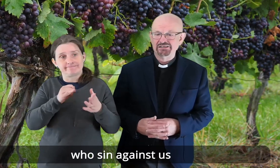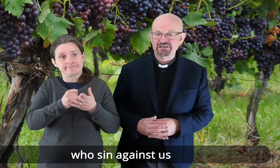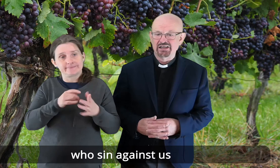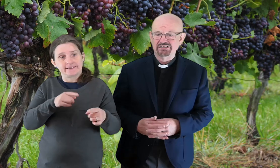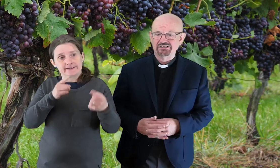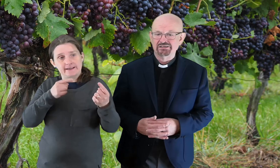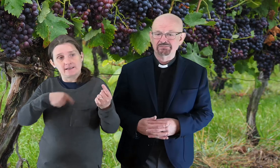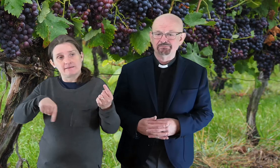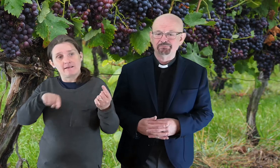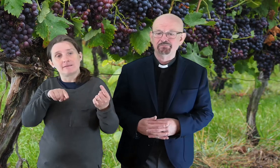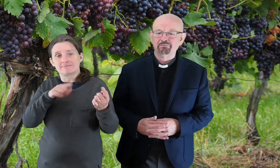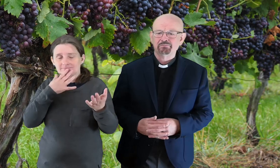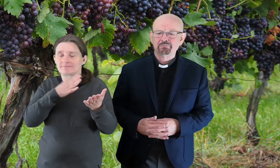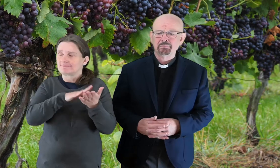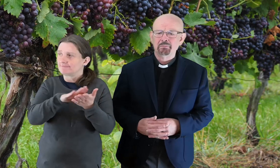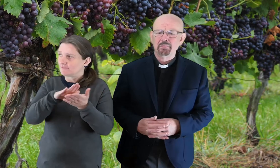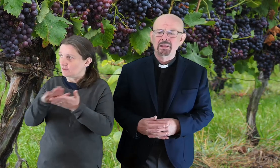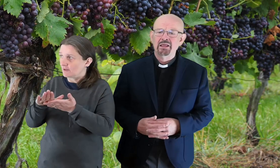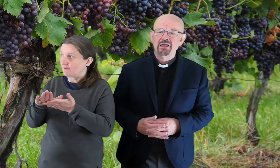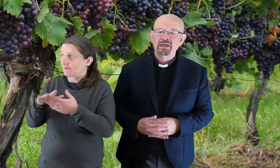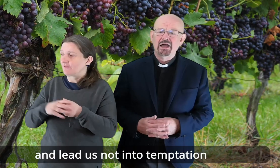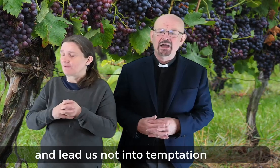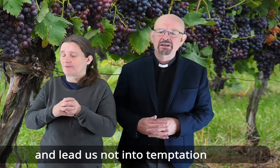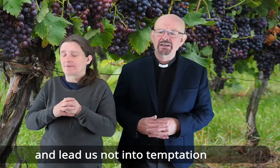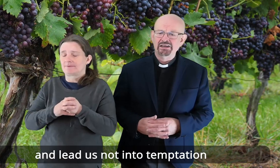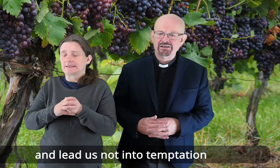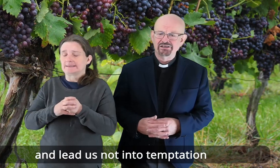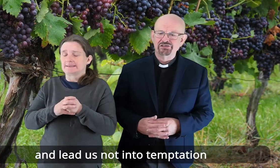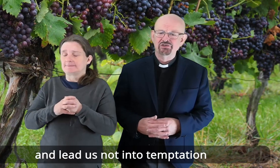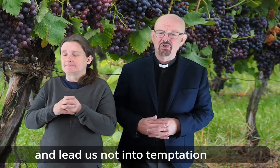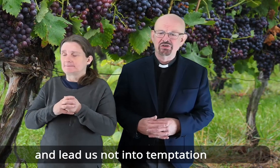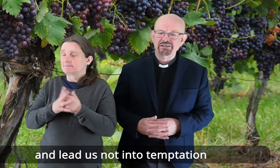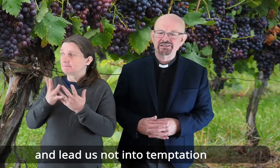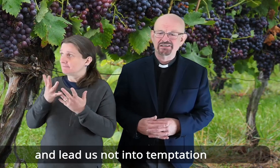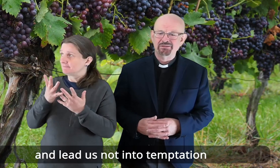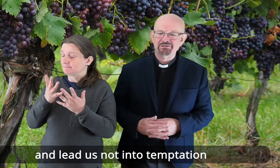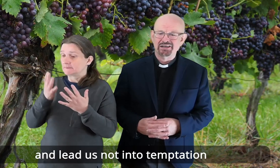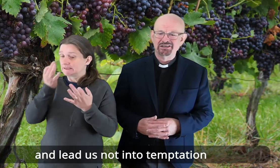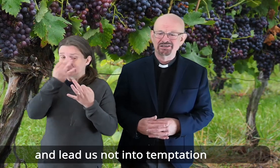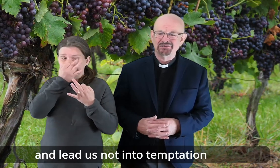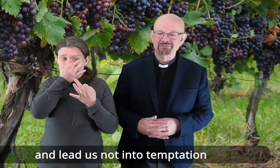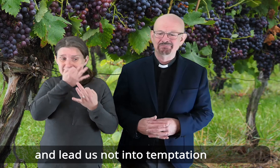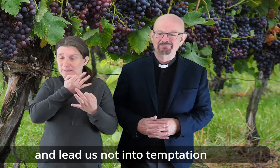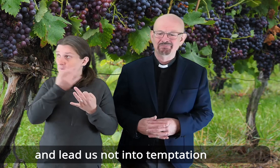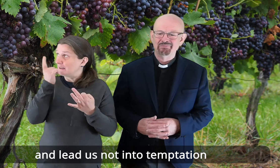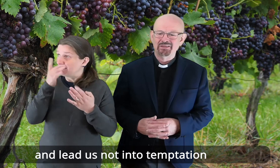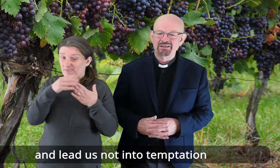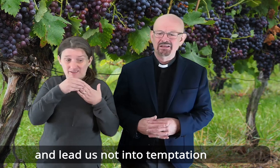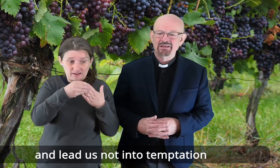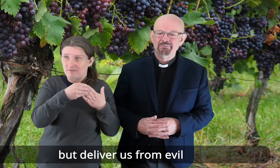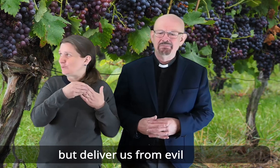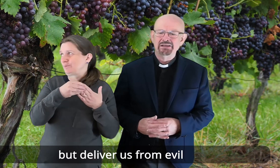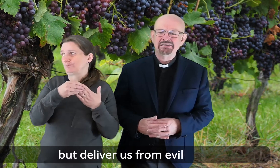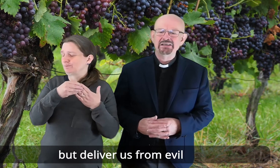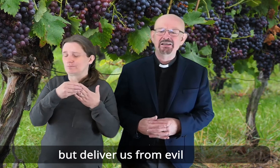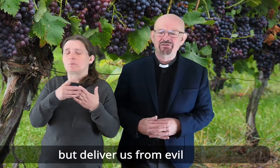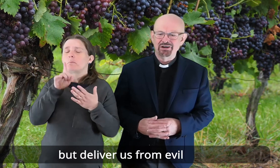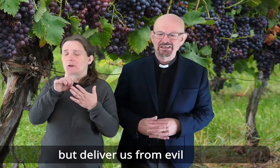us. And lead us not into temptation, but deliver us